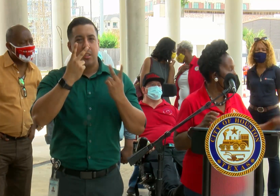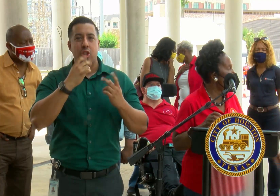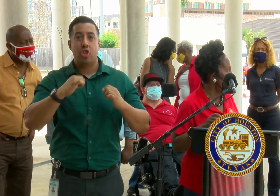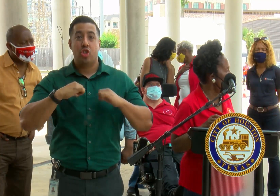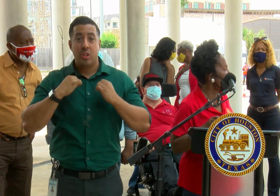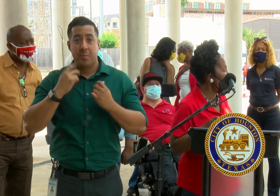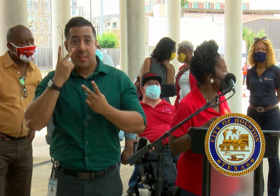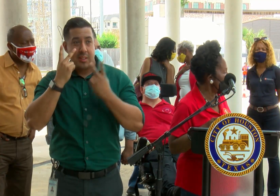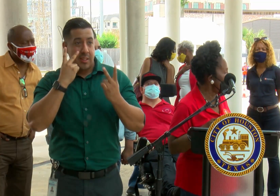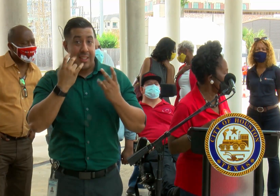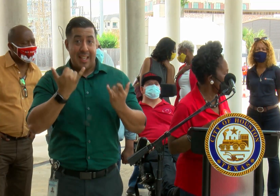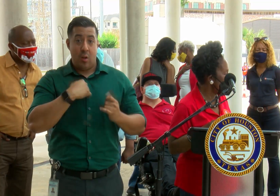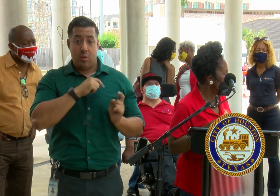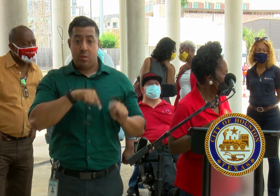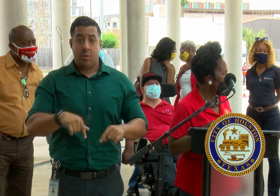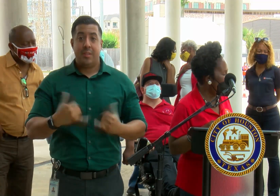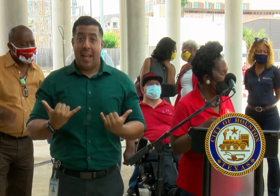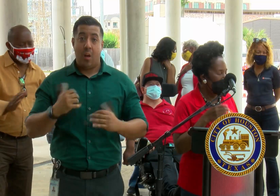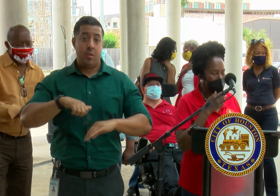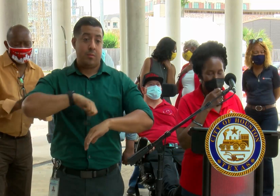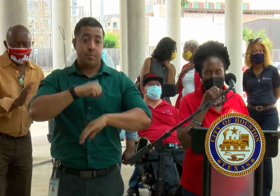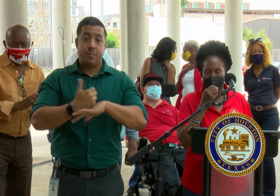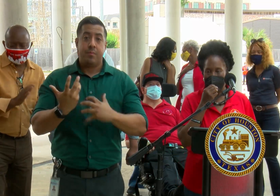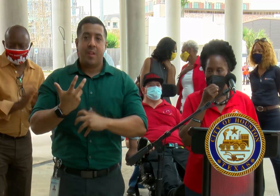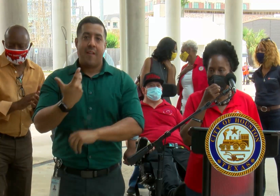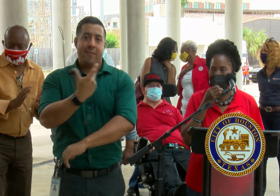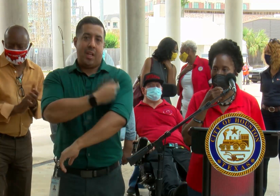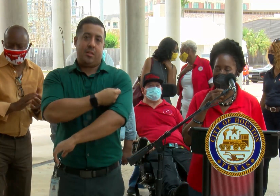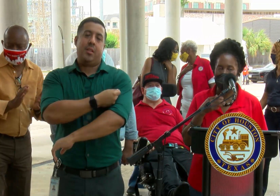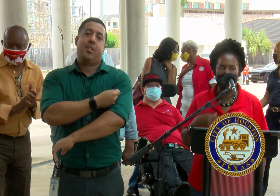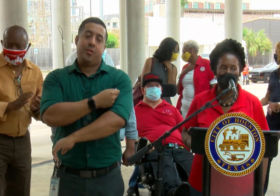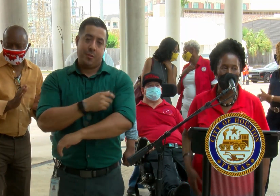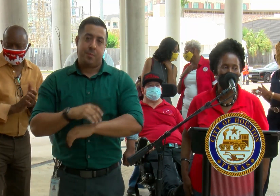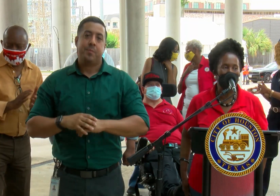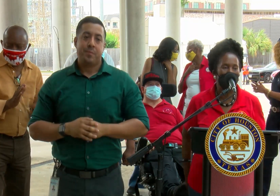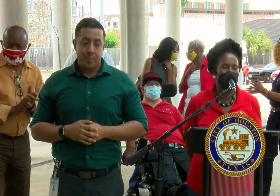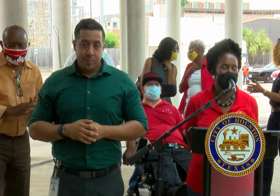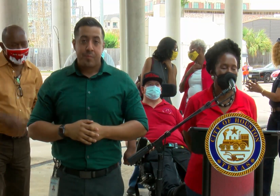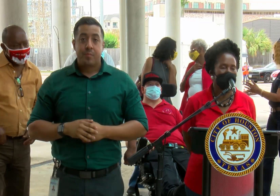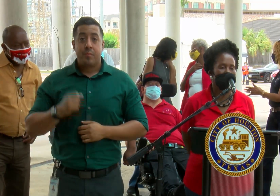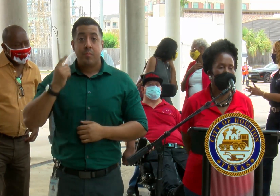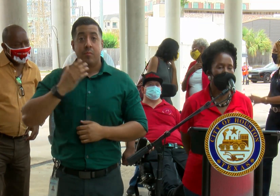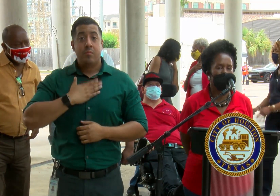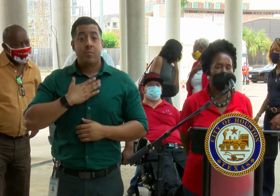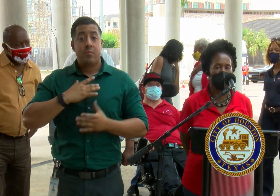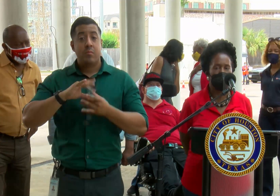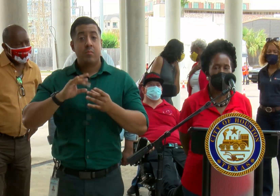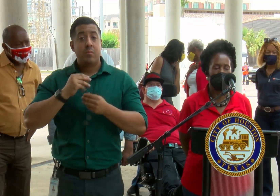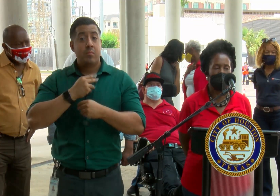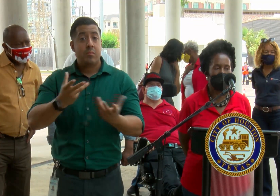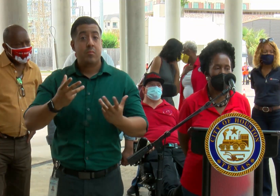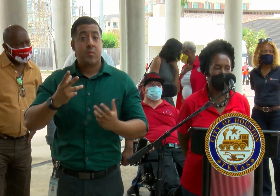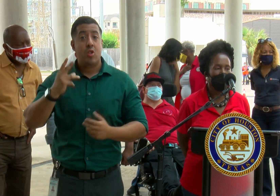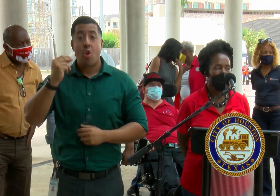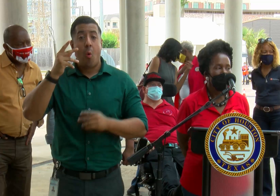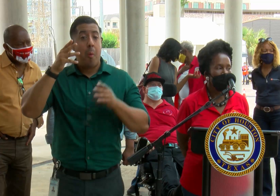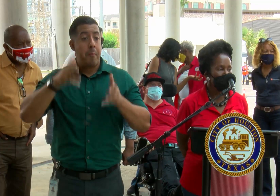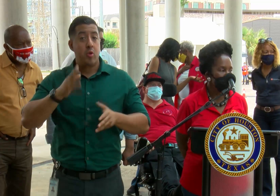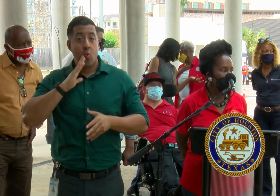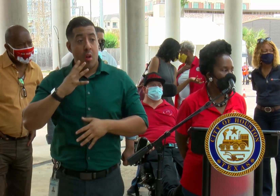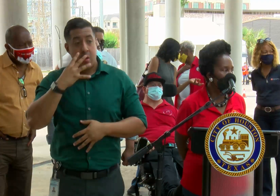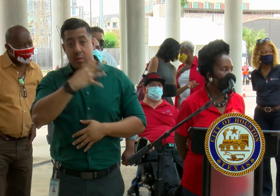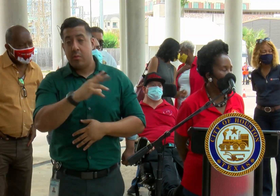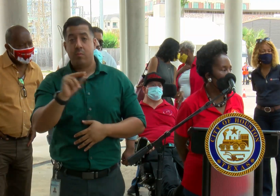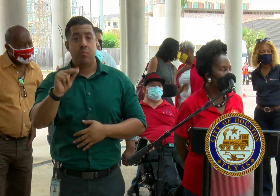So now we're here with vaccinations. All right. My message is that no person will be left out. I